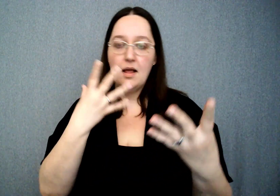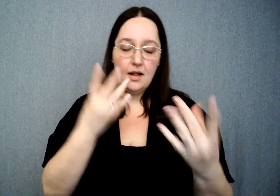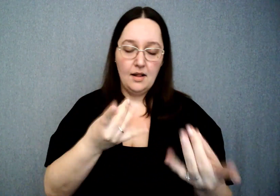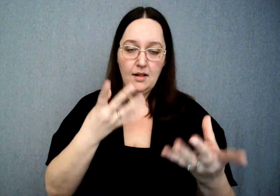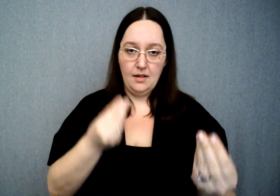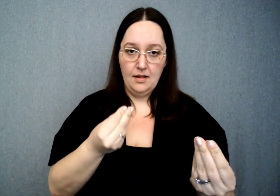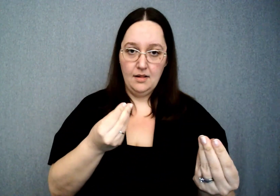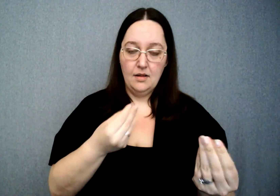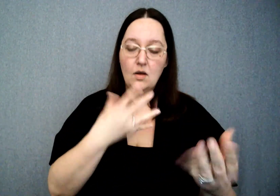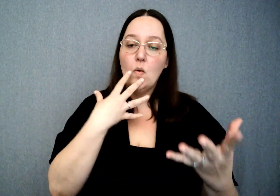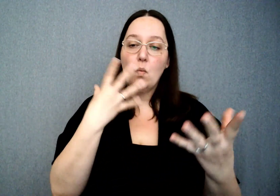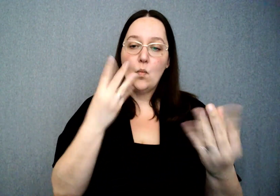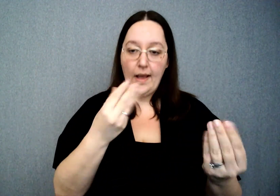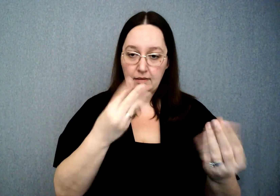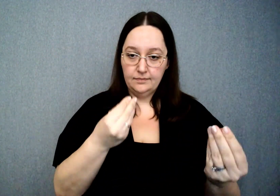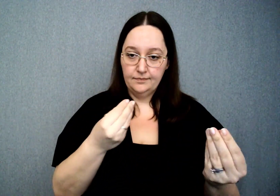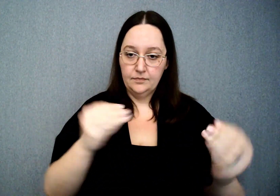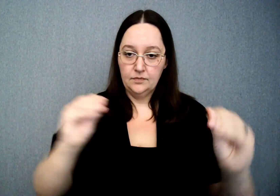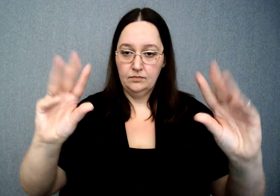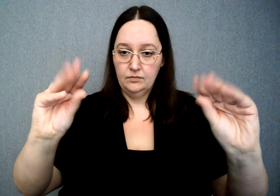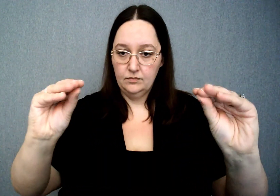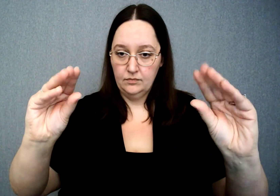go to 2 flat O's. Wet.